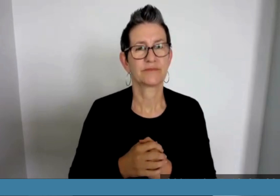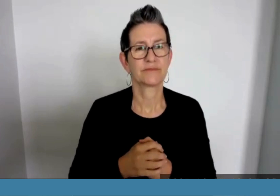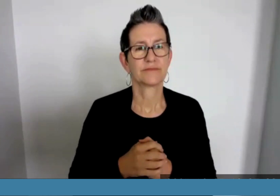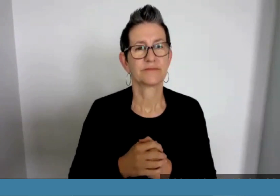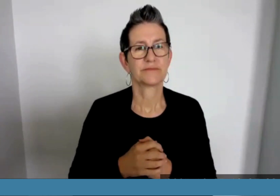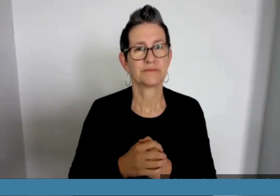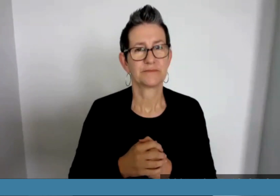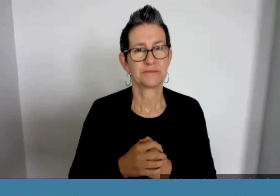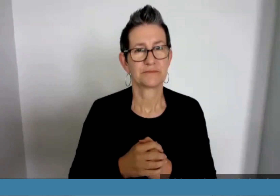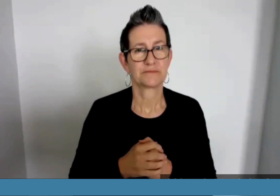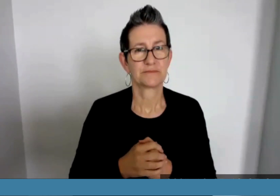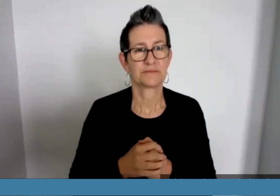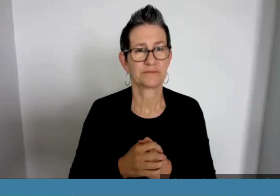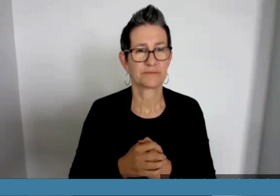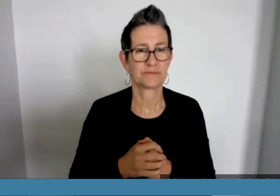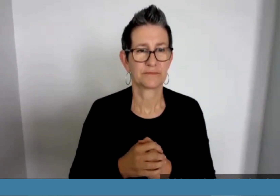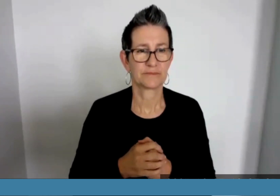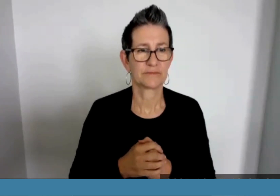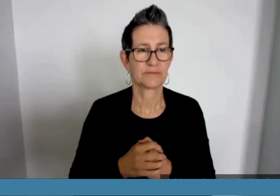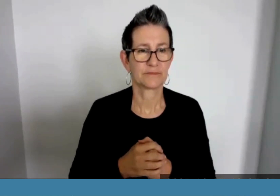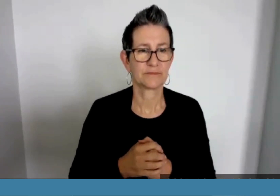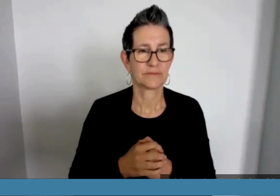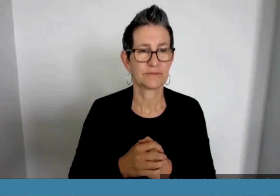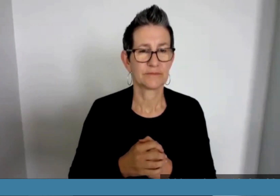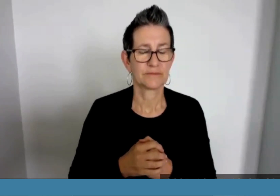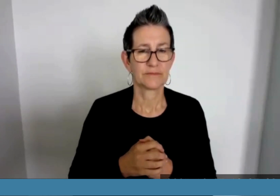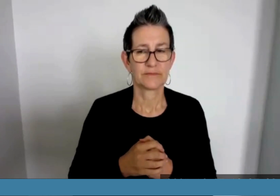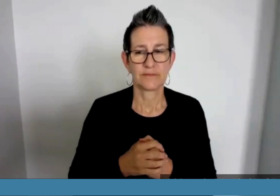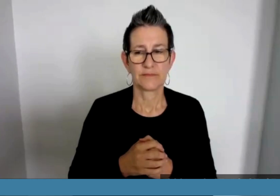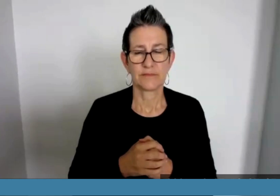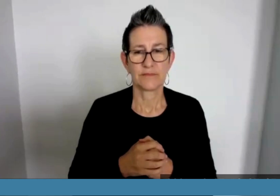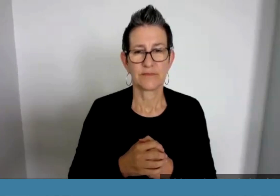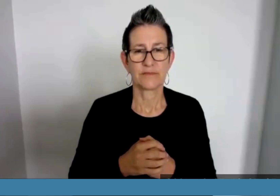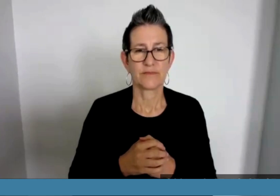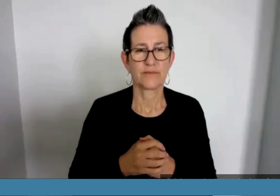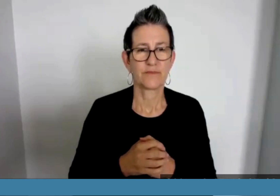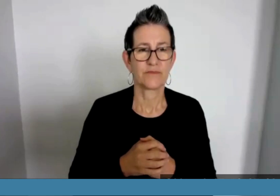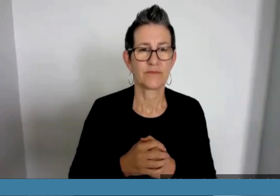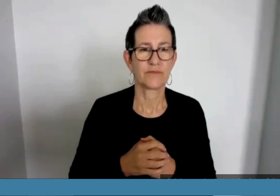So the third criterion is strategic alignment and impact, worth 25%.